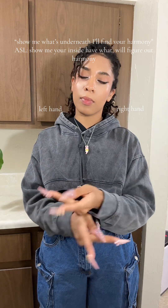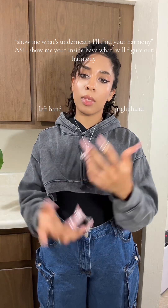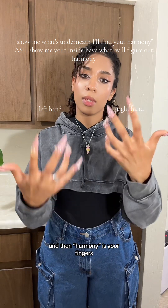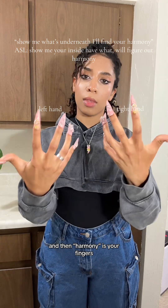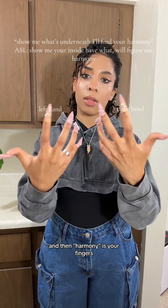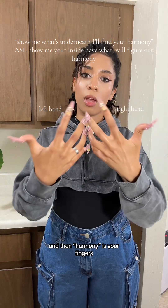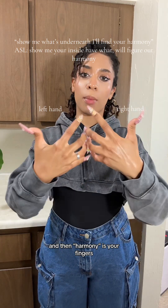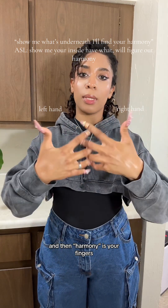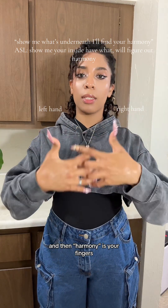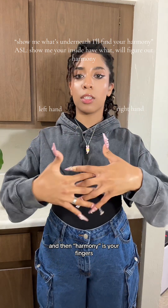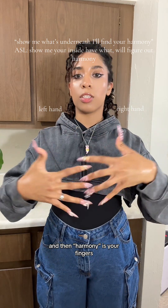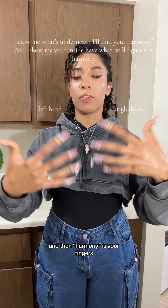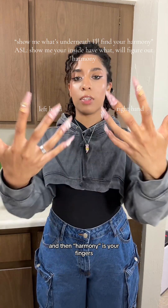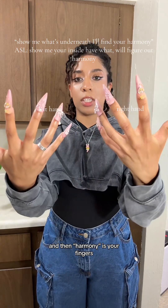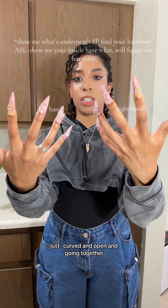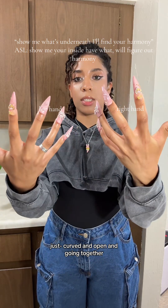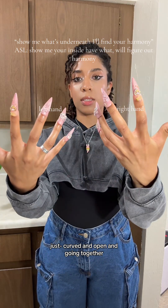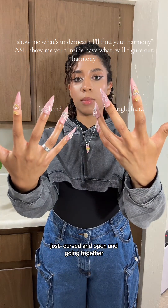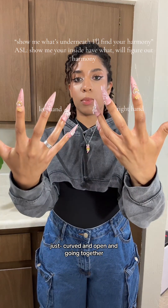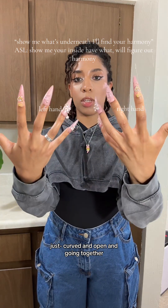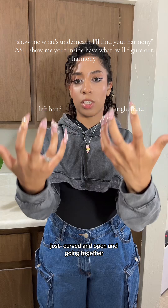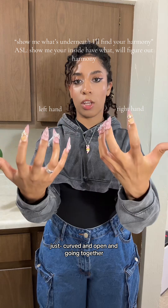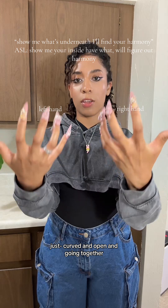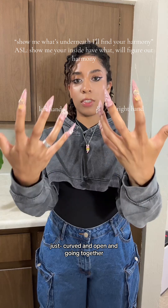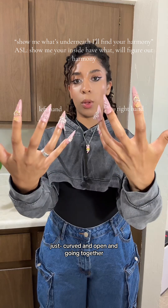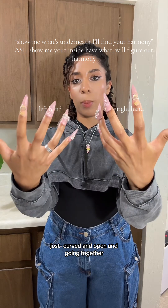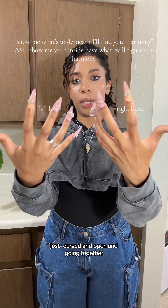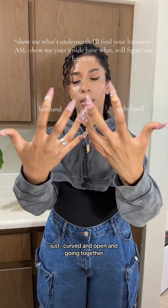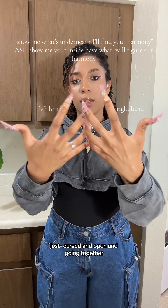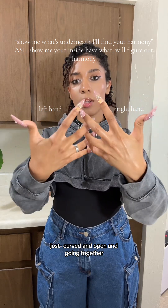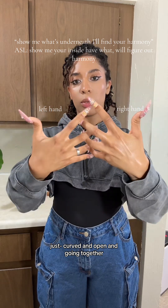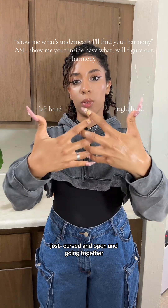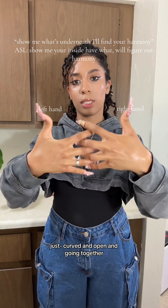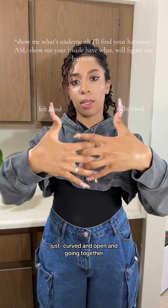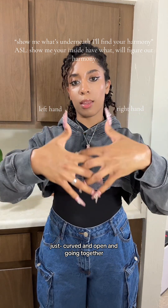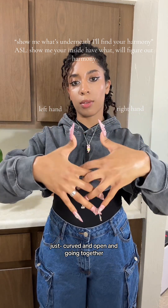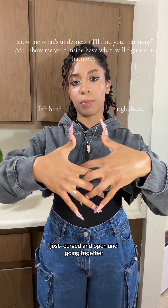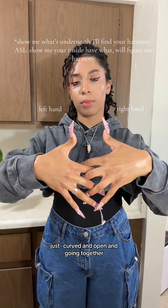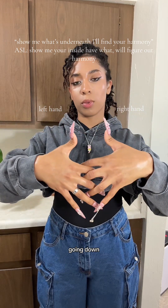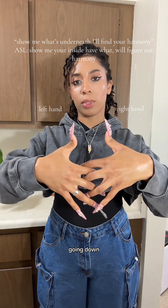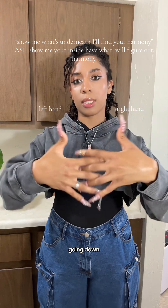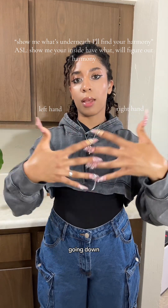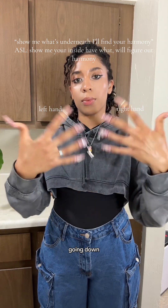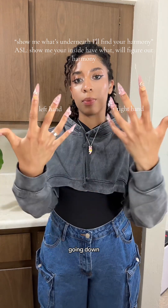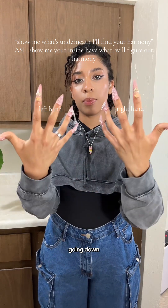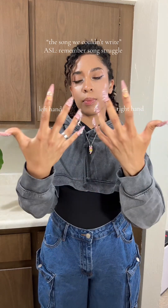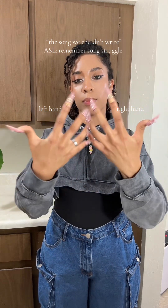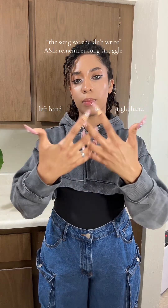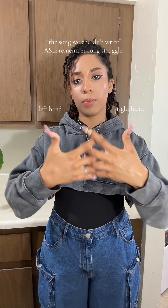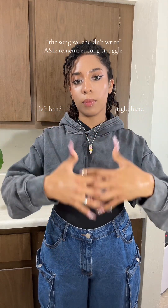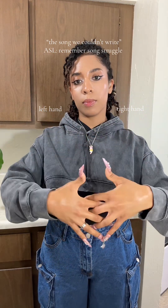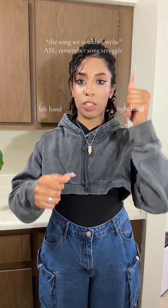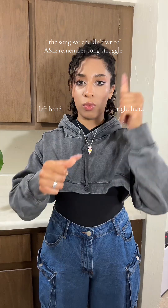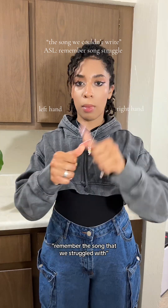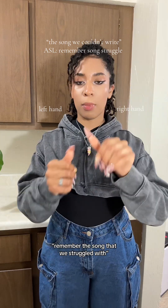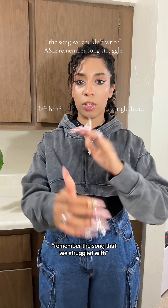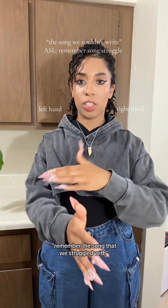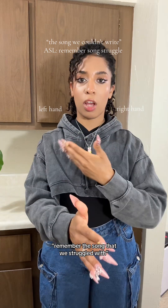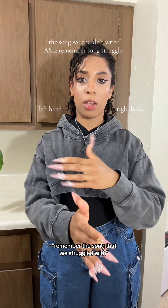And then harmony is your fingers just curves and open and going together, going down. Remember the song that